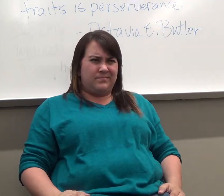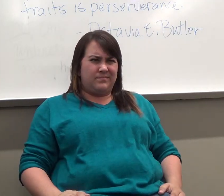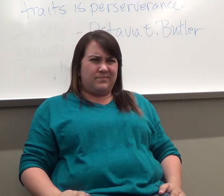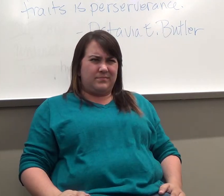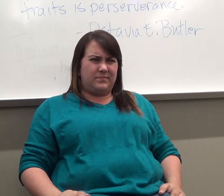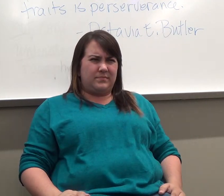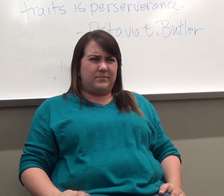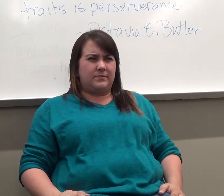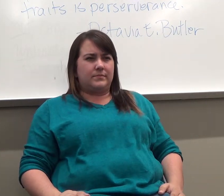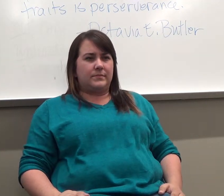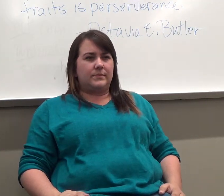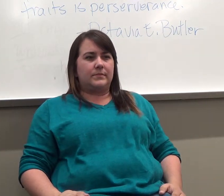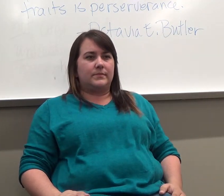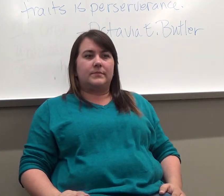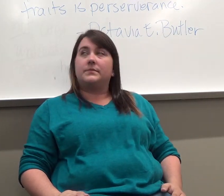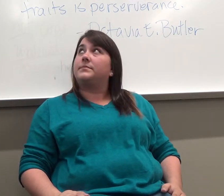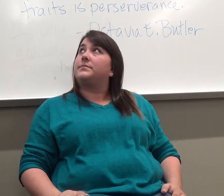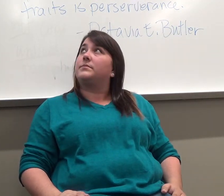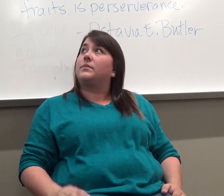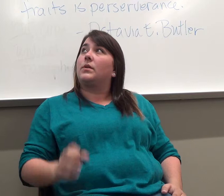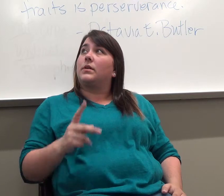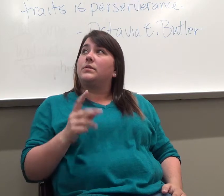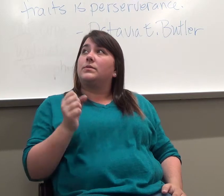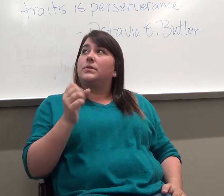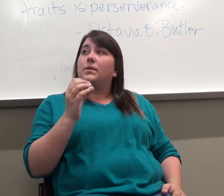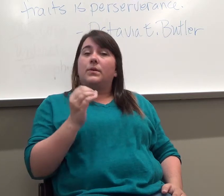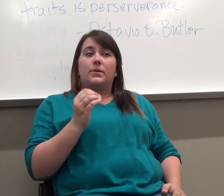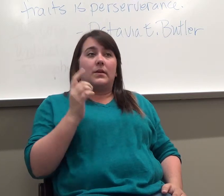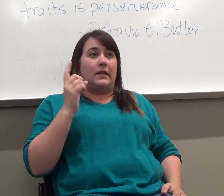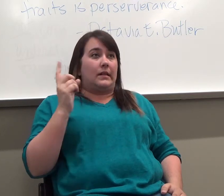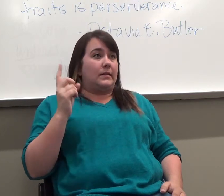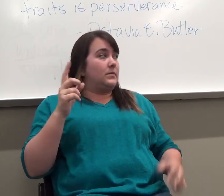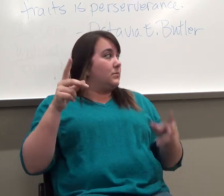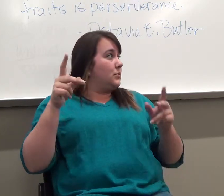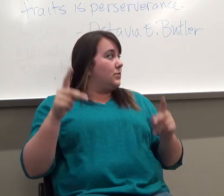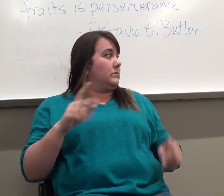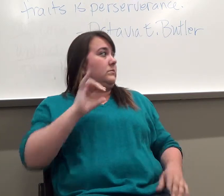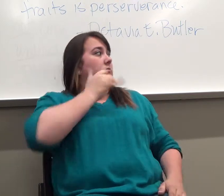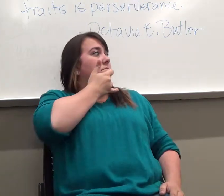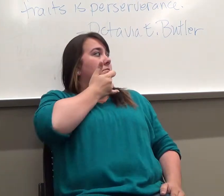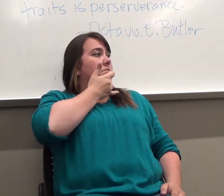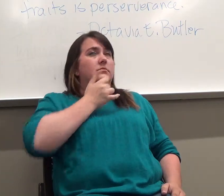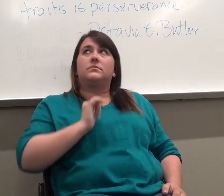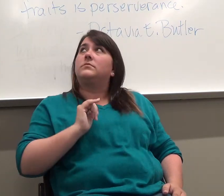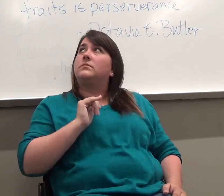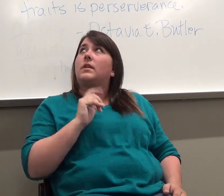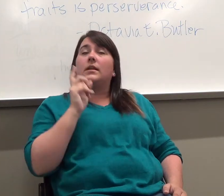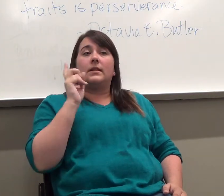if I. Okay, so this person, oops, let's get this